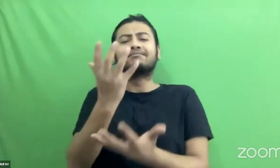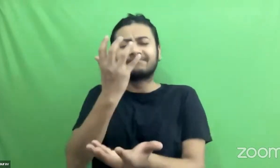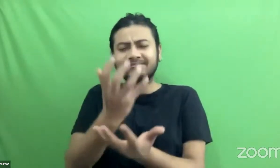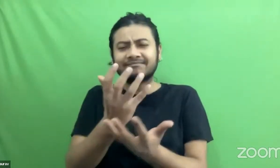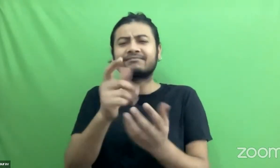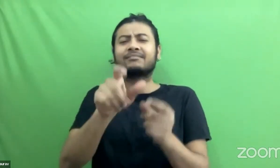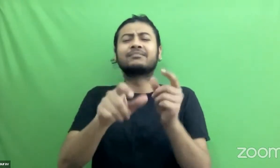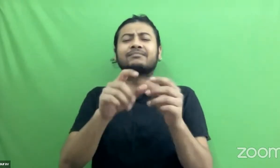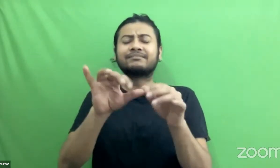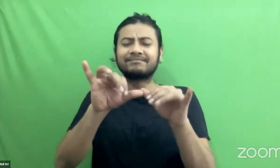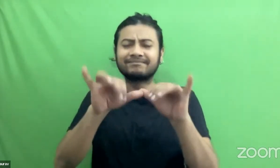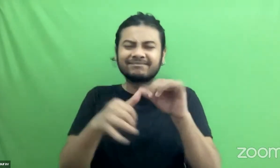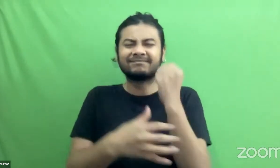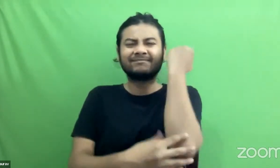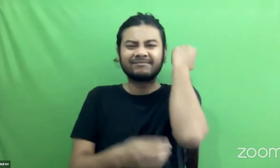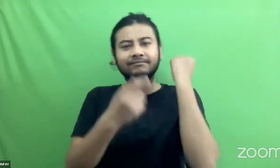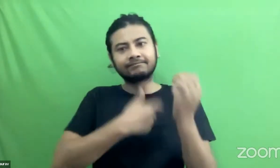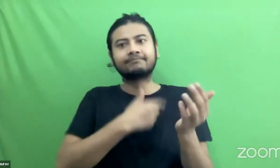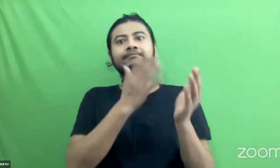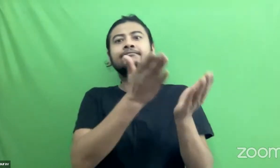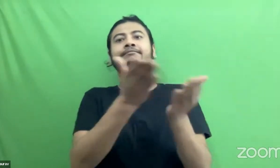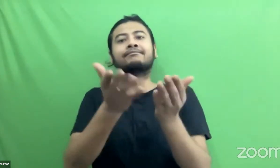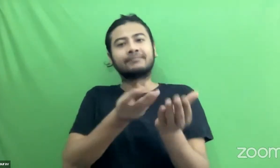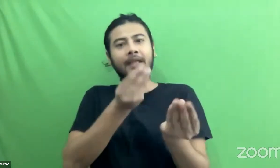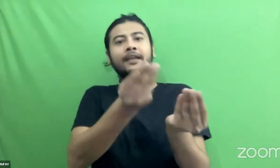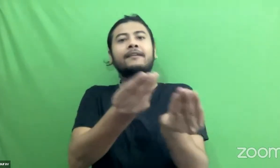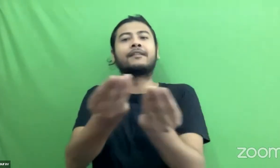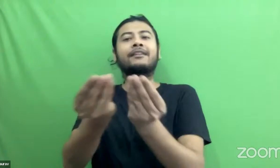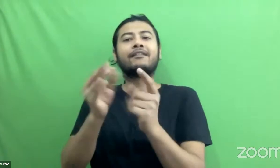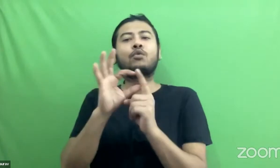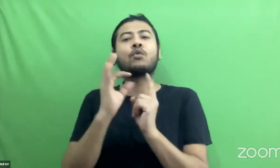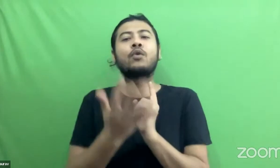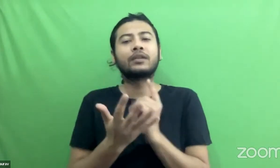So that is another way you can serve. So there are thousands of ways you can serve Krishna.